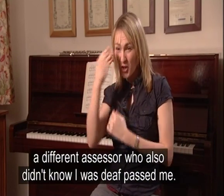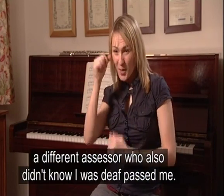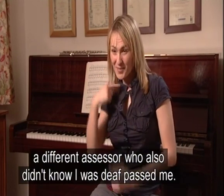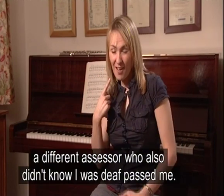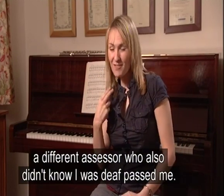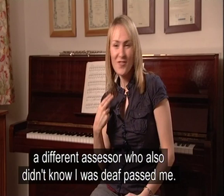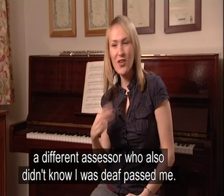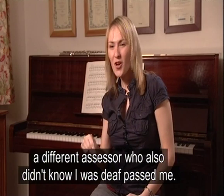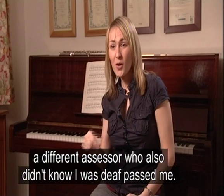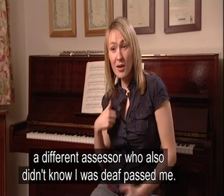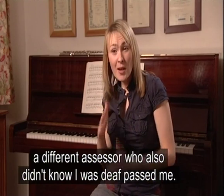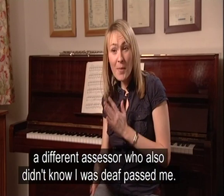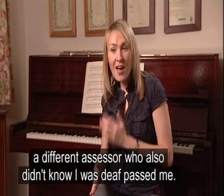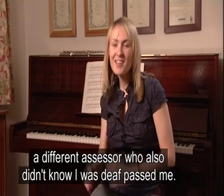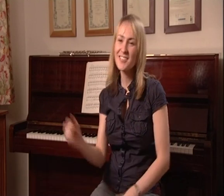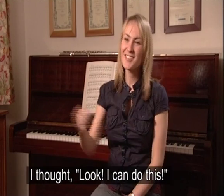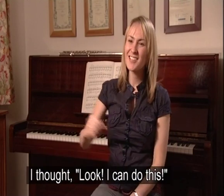me.